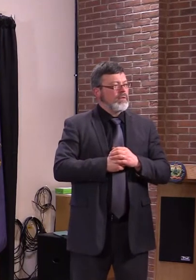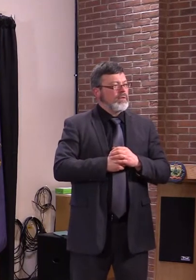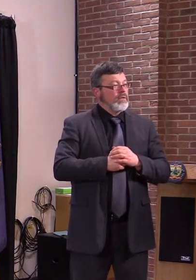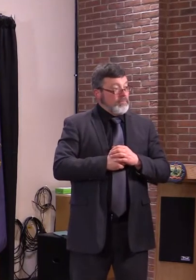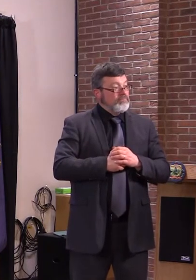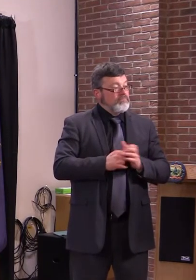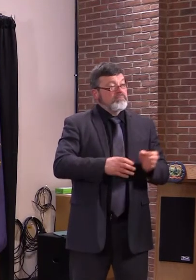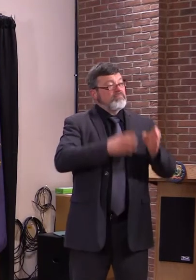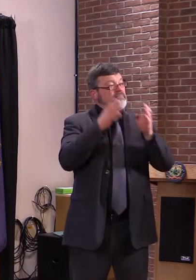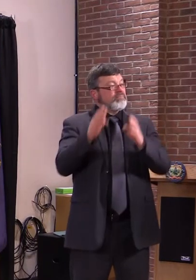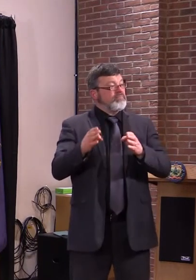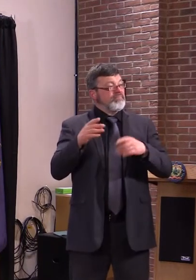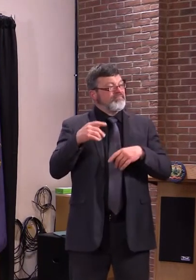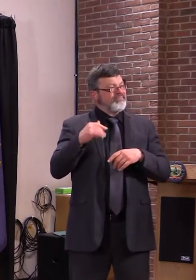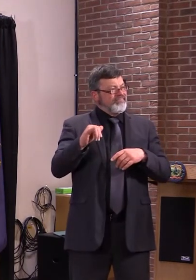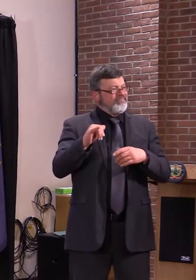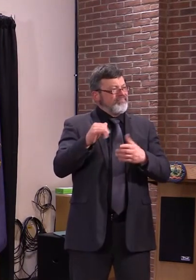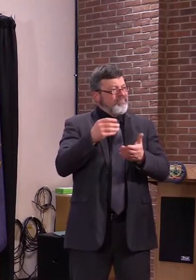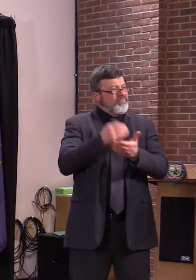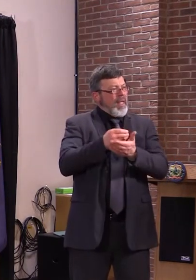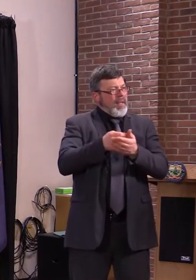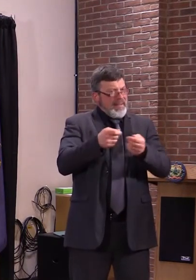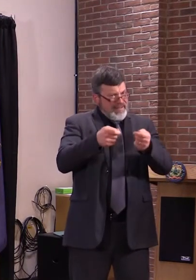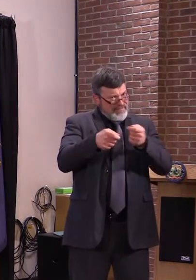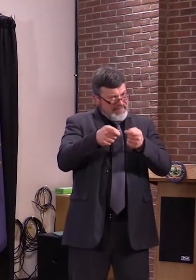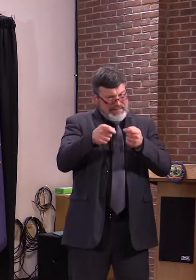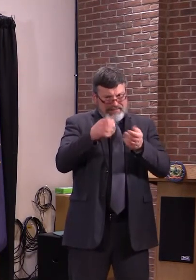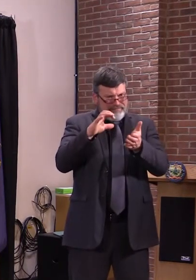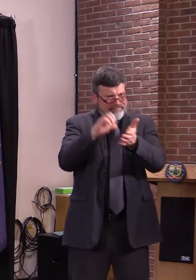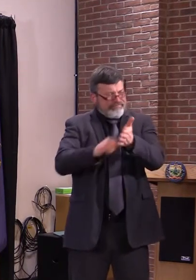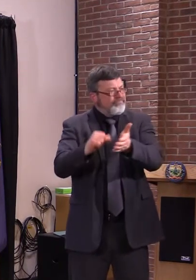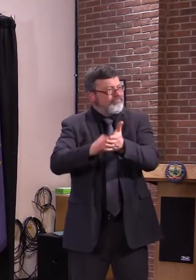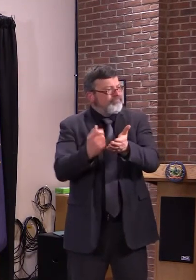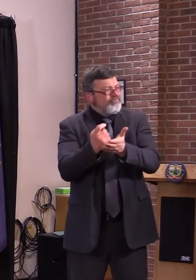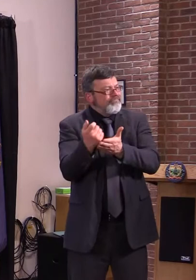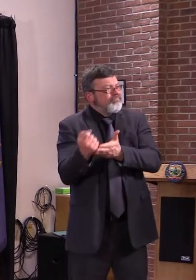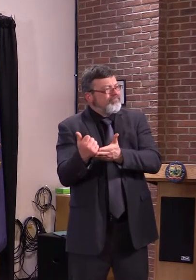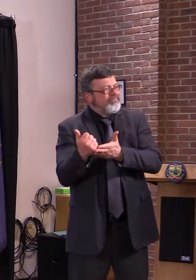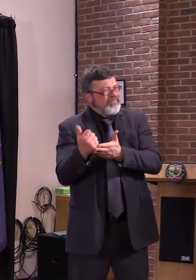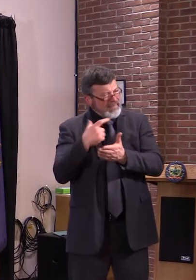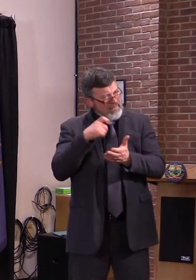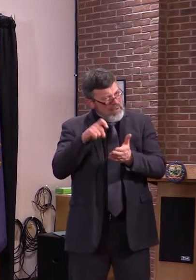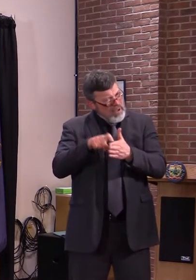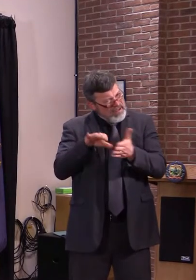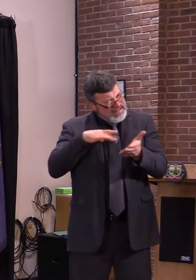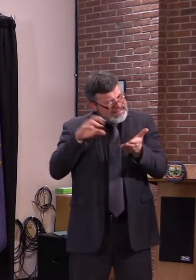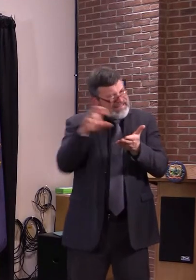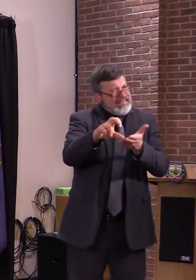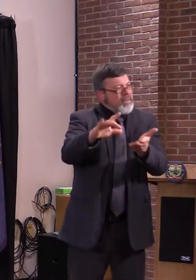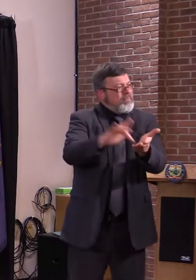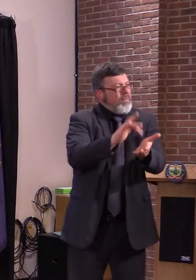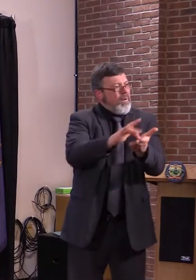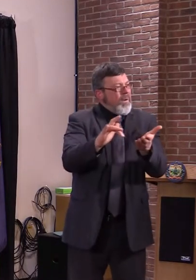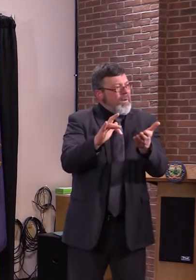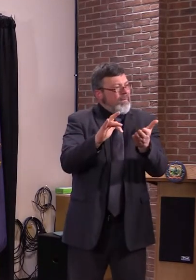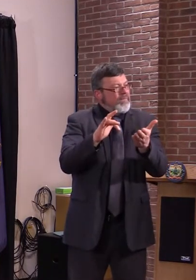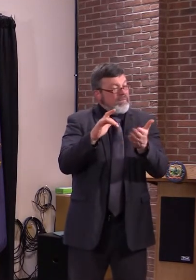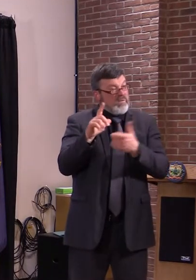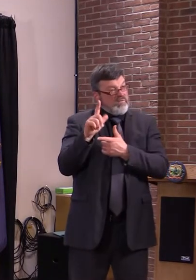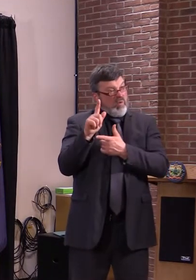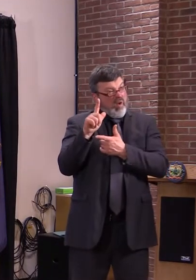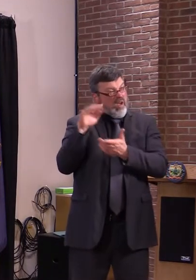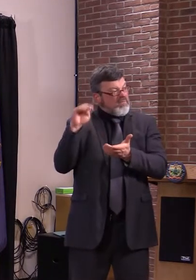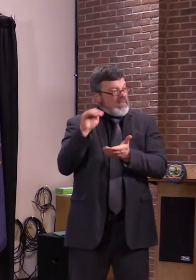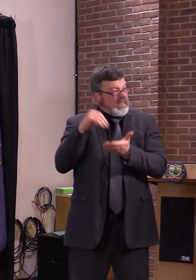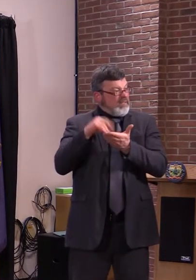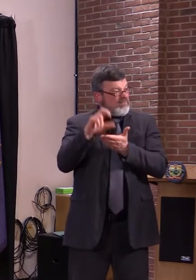Internal Service Fund deficit. This deficit, currently $21 million, has been on the state's balance sheet for